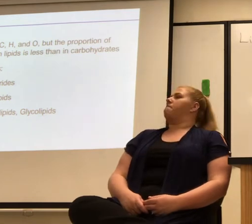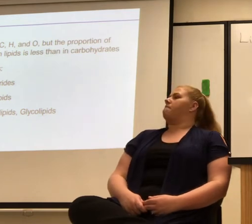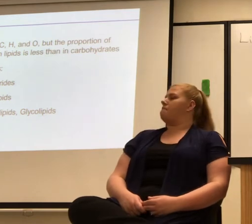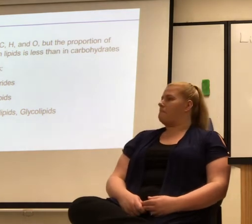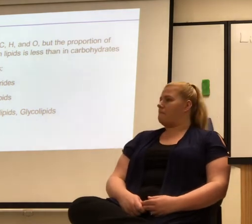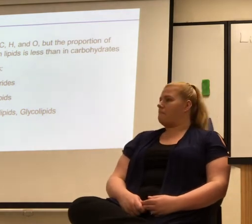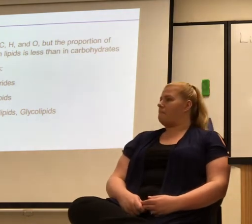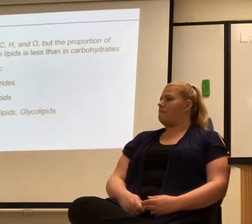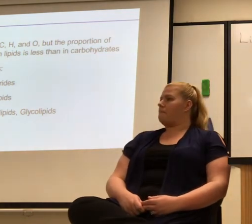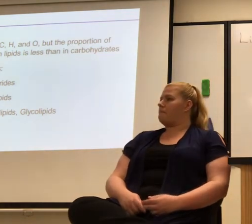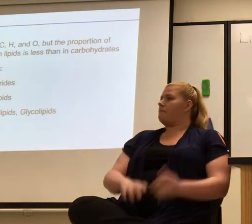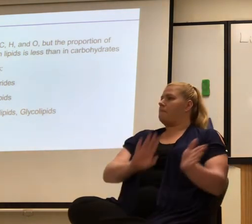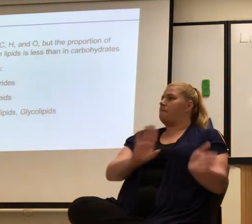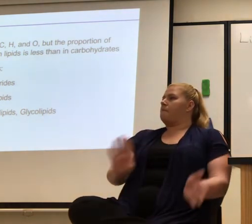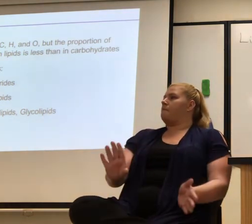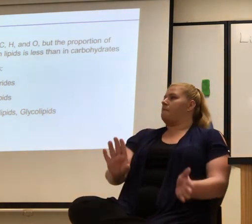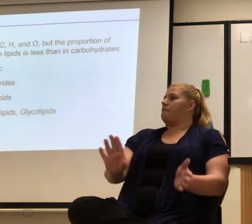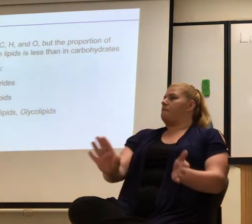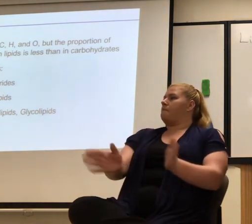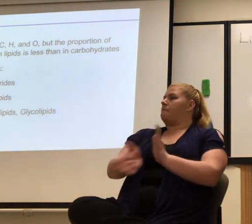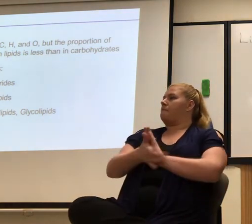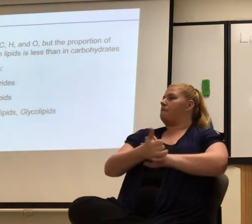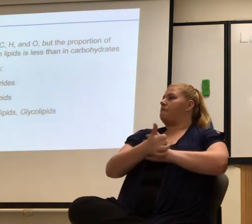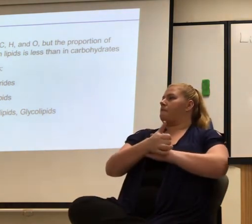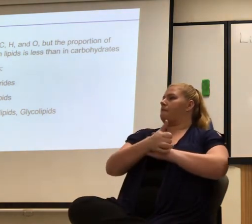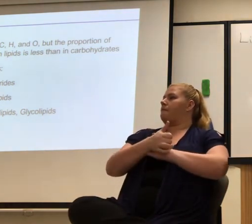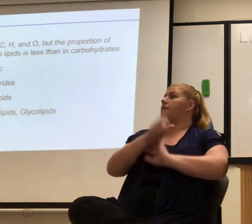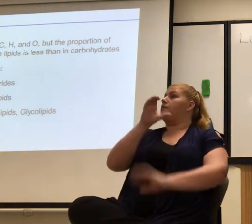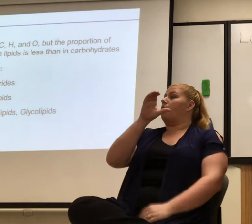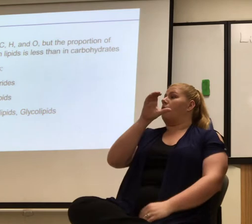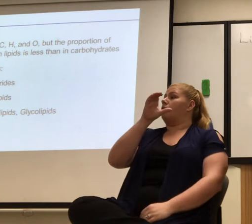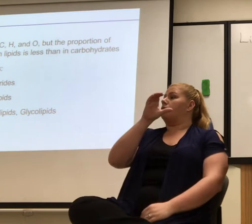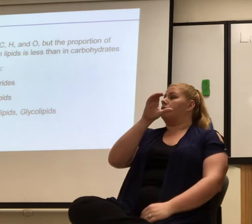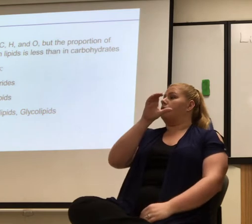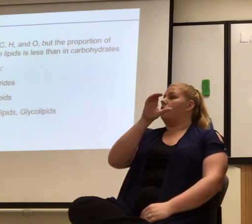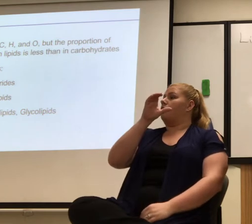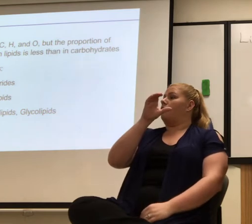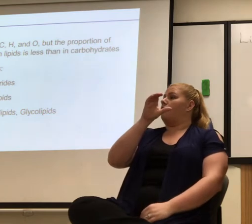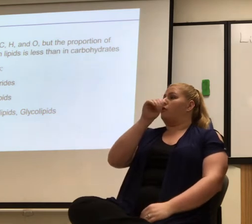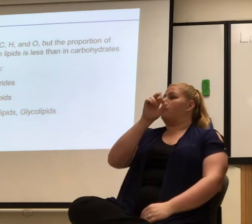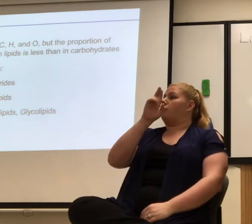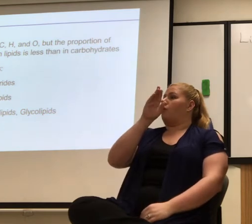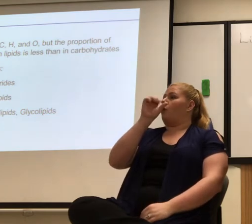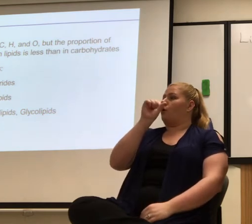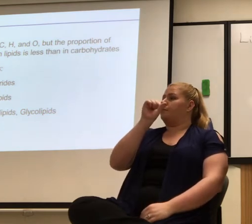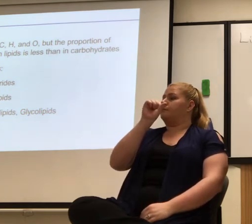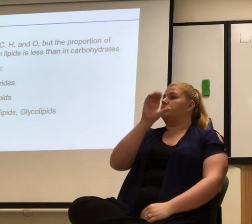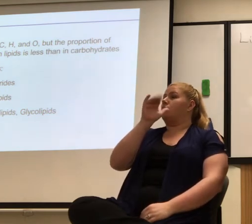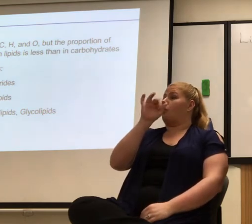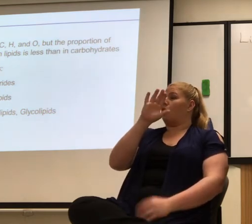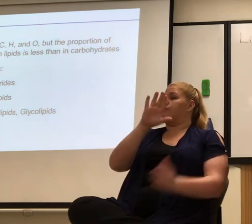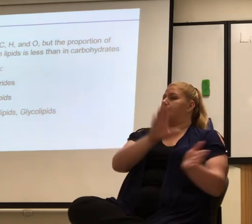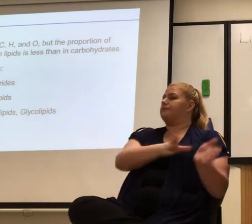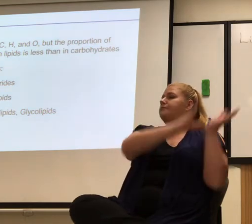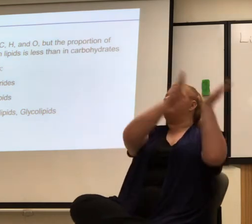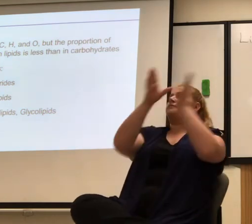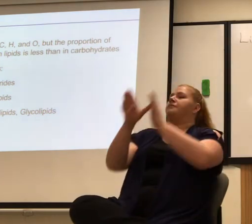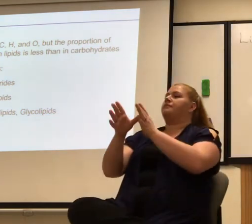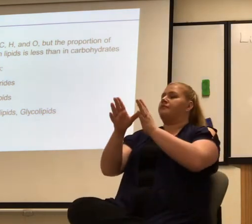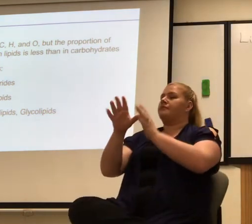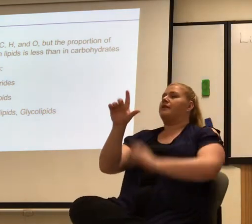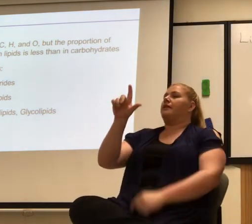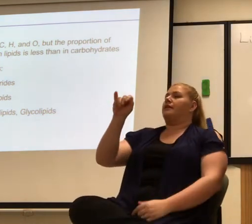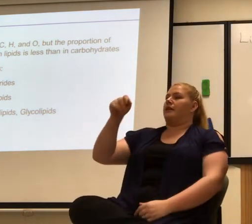Fat, okay, lipids are fat. Well, they also contain the C, the H, and the O, but just in different proportions. They have